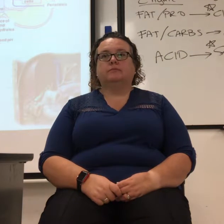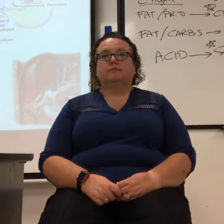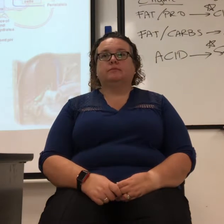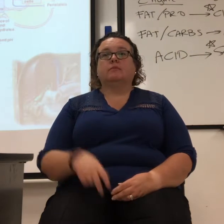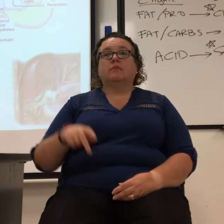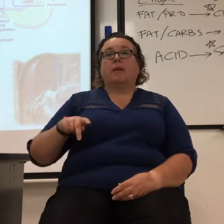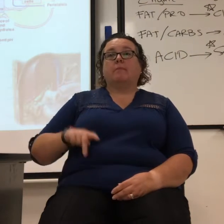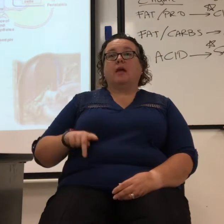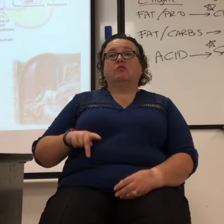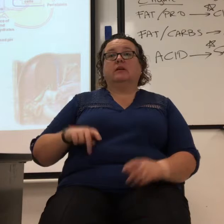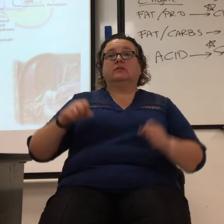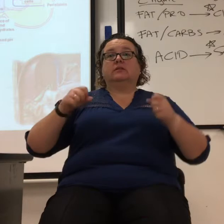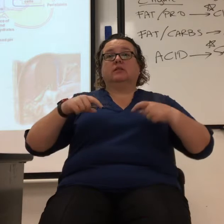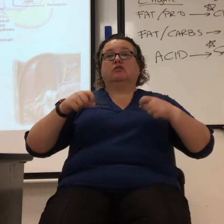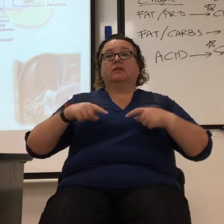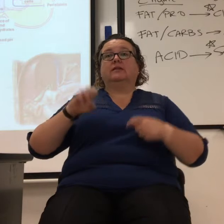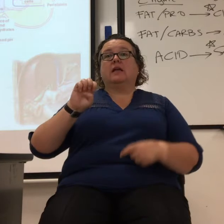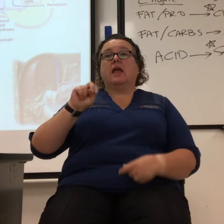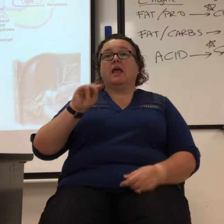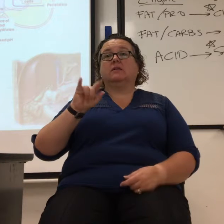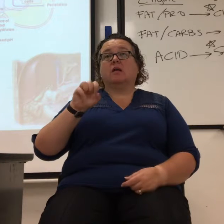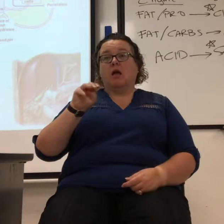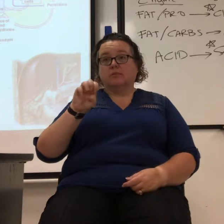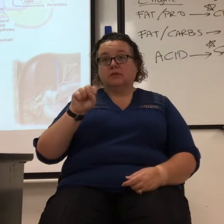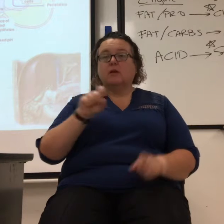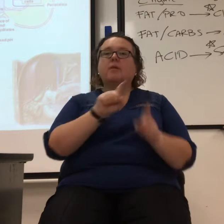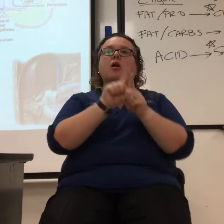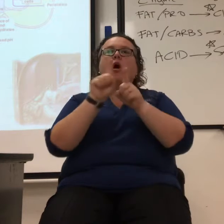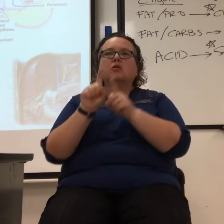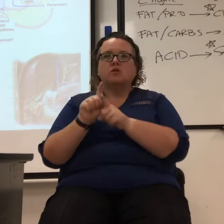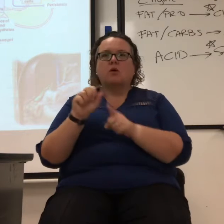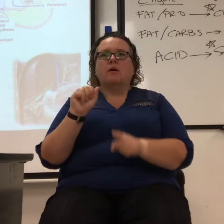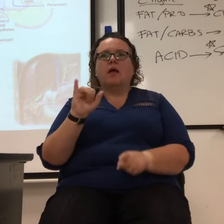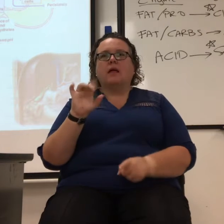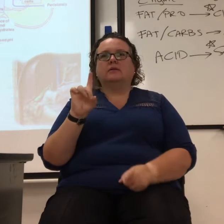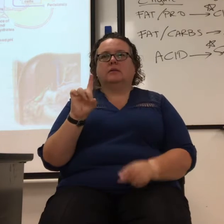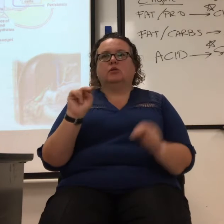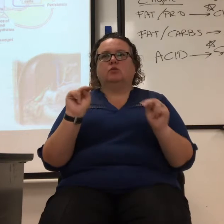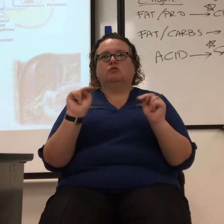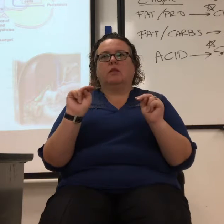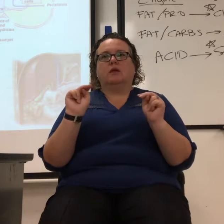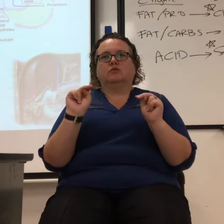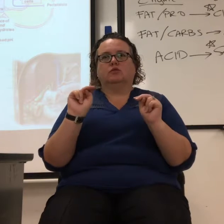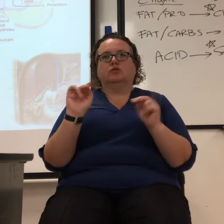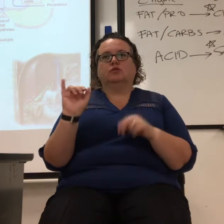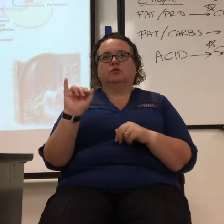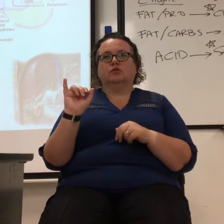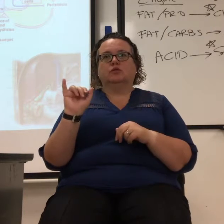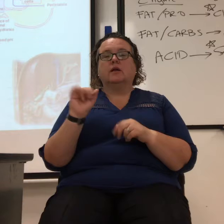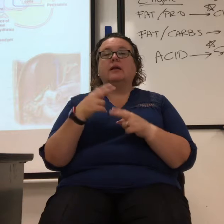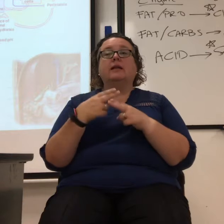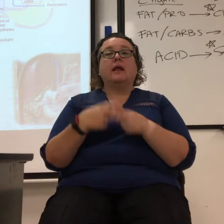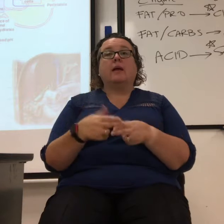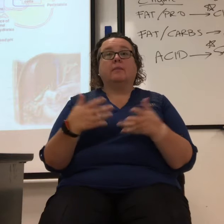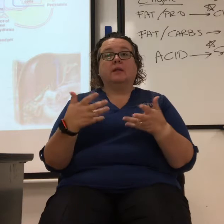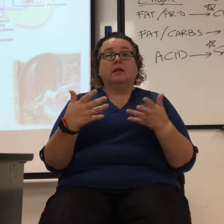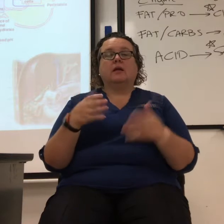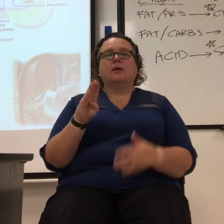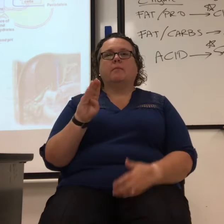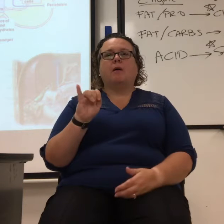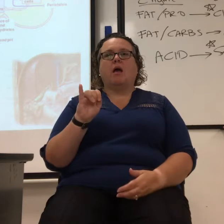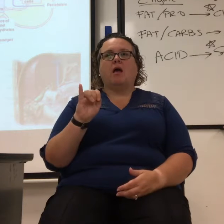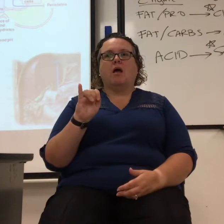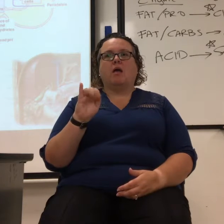The pancreas secretes enzymes. It also secretes acid neutralizers, namely bicarb.